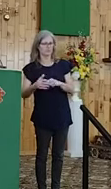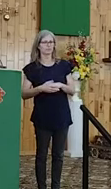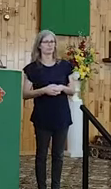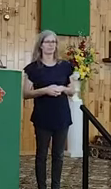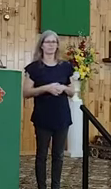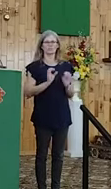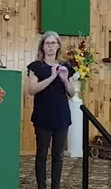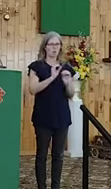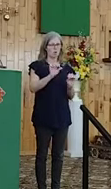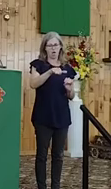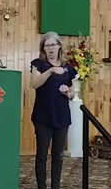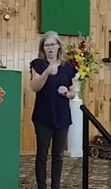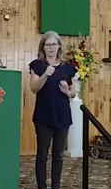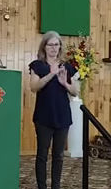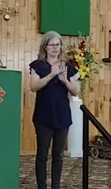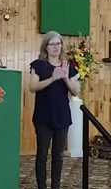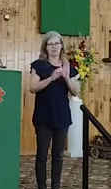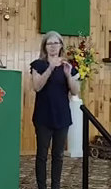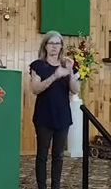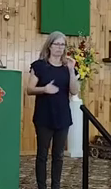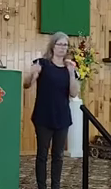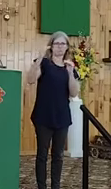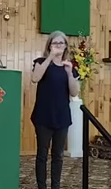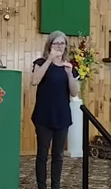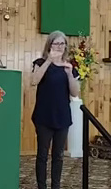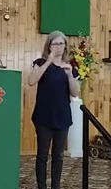other commandment greater than these."